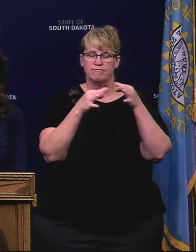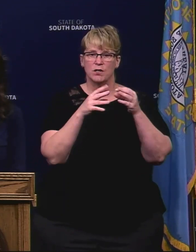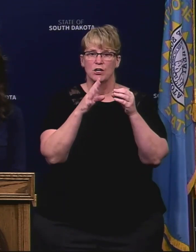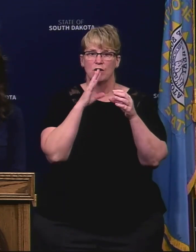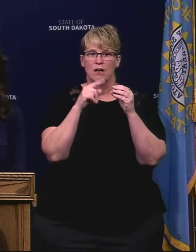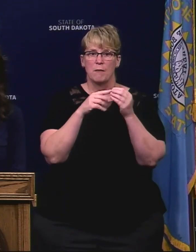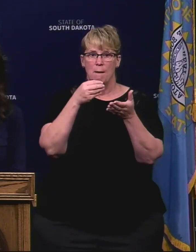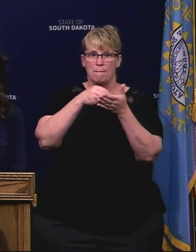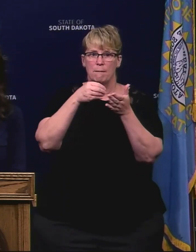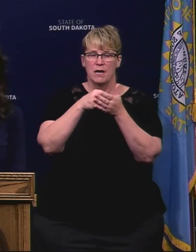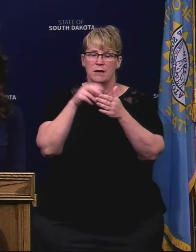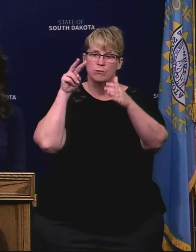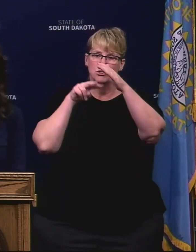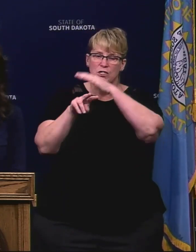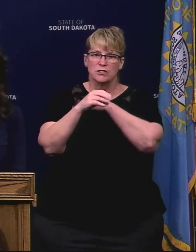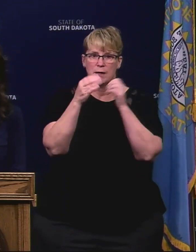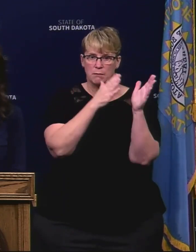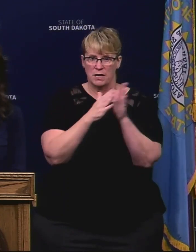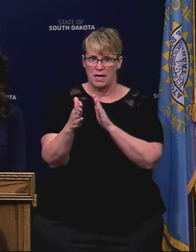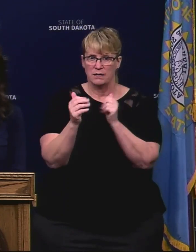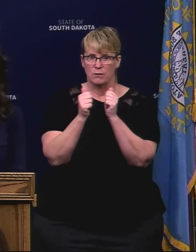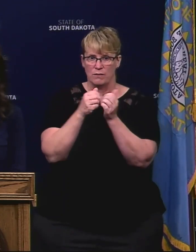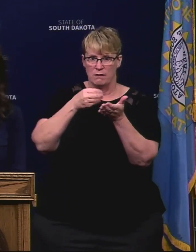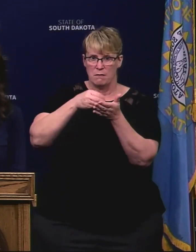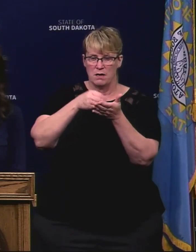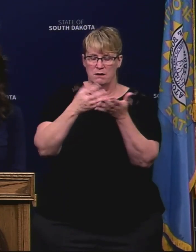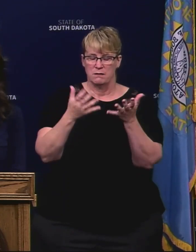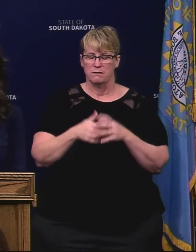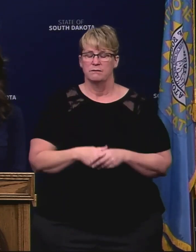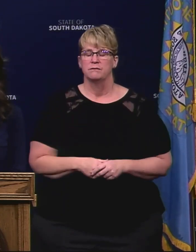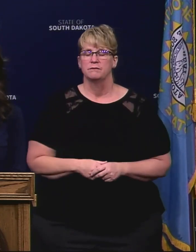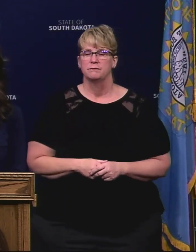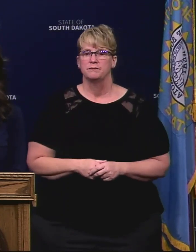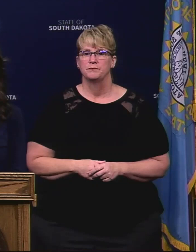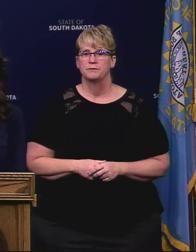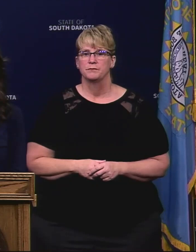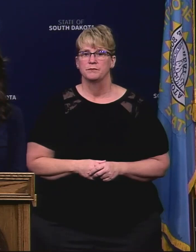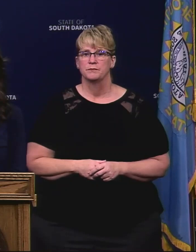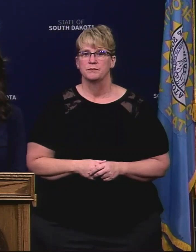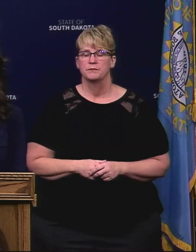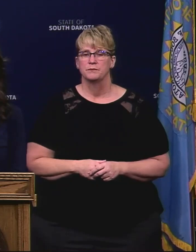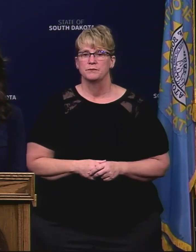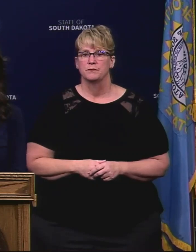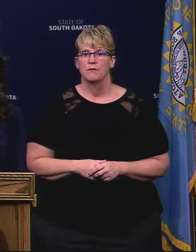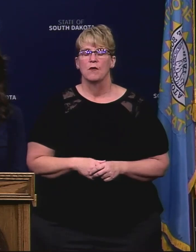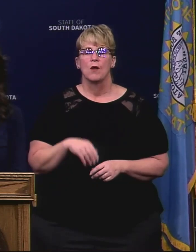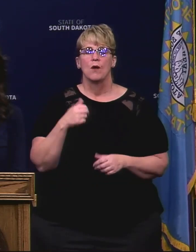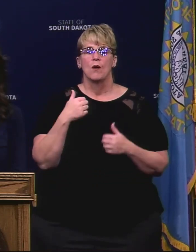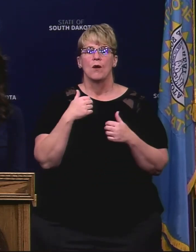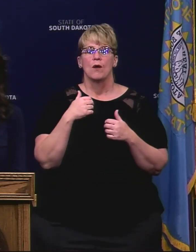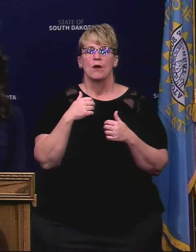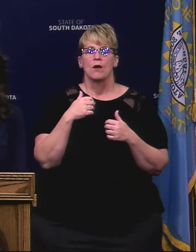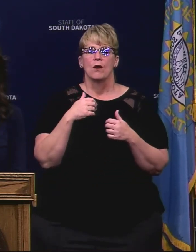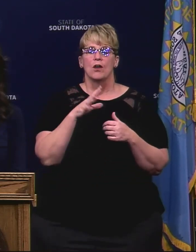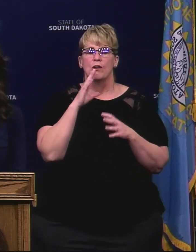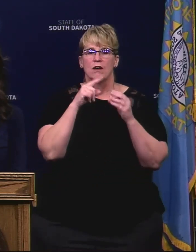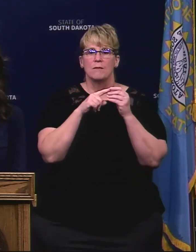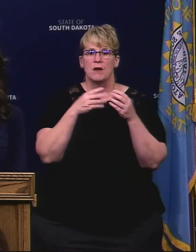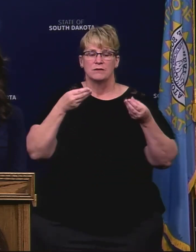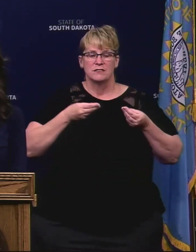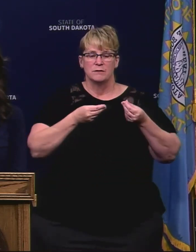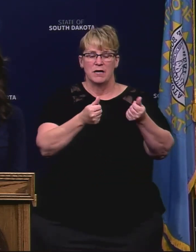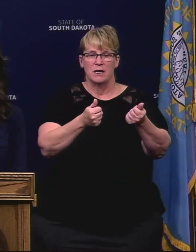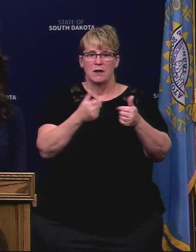revenue projections and plans. We have some buckets that will be addressed through spending going